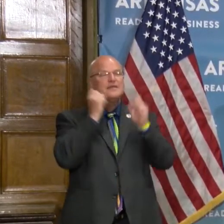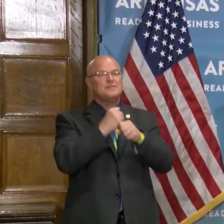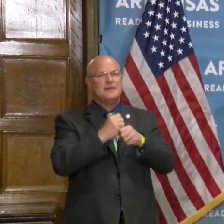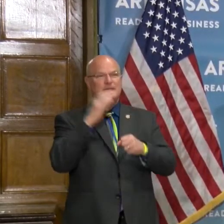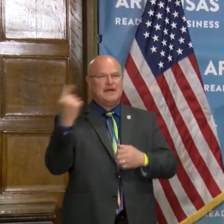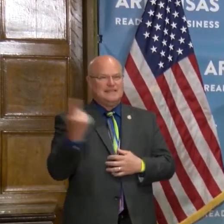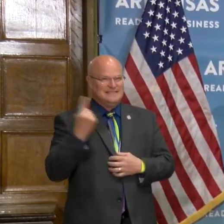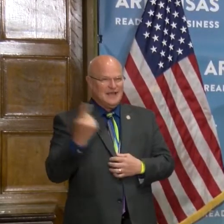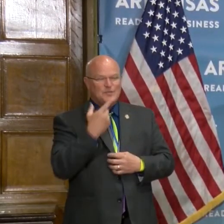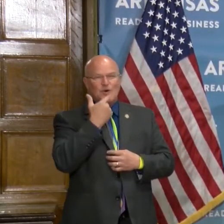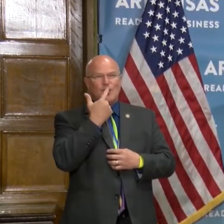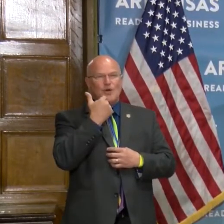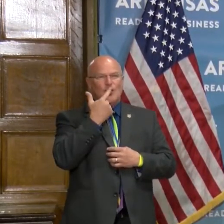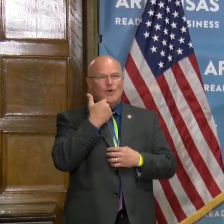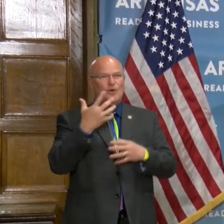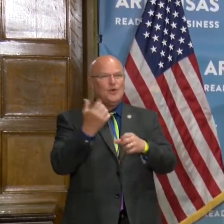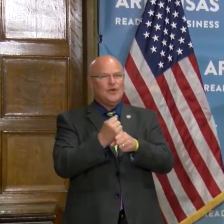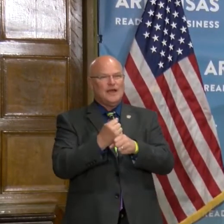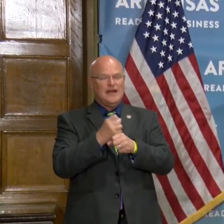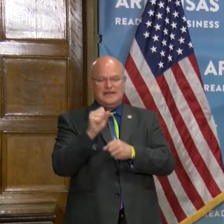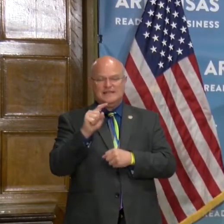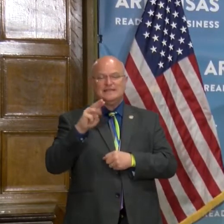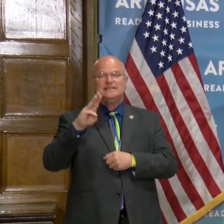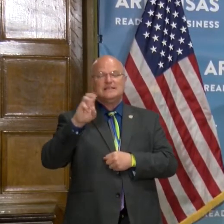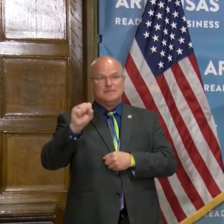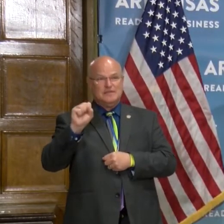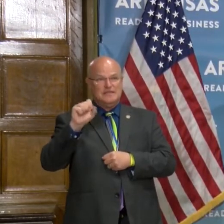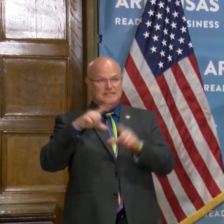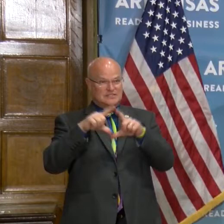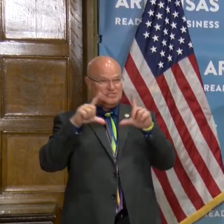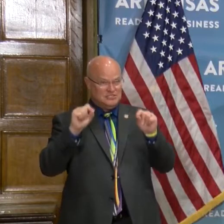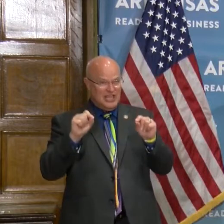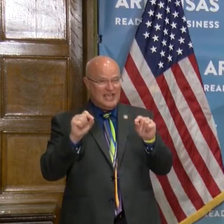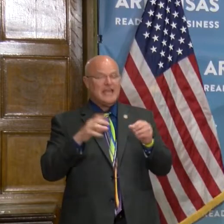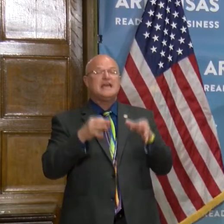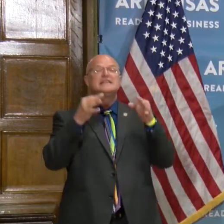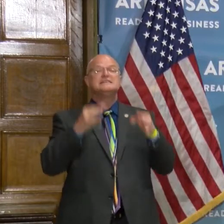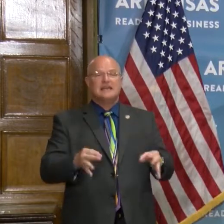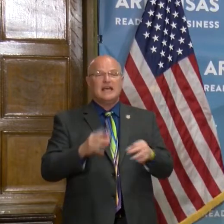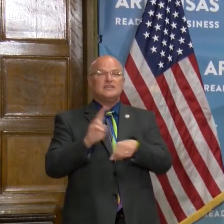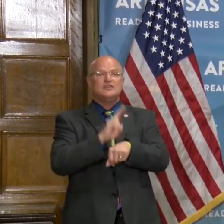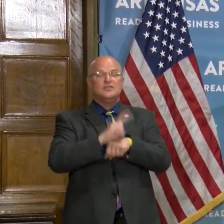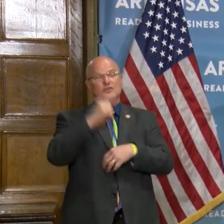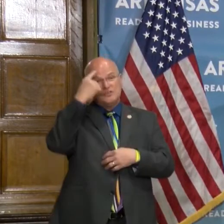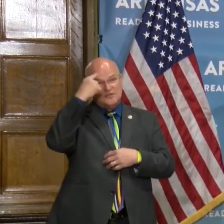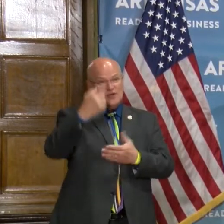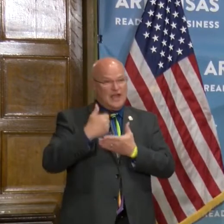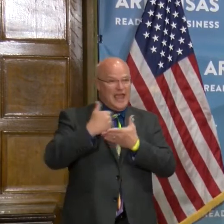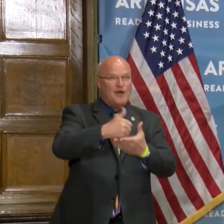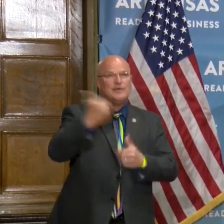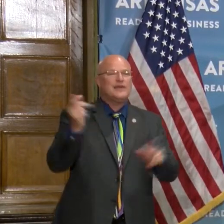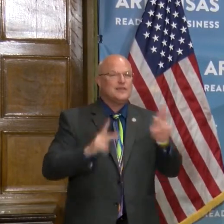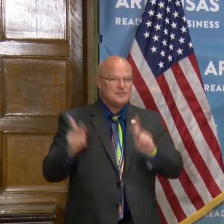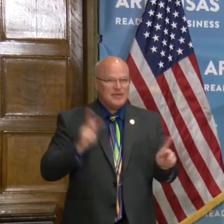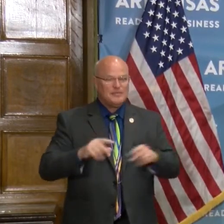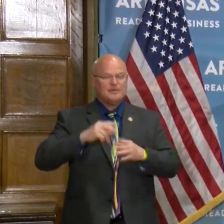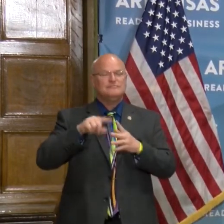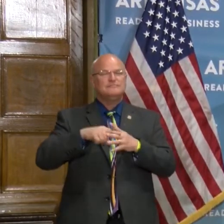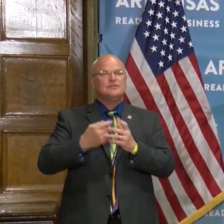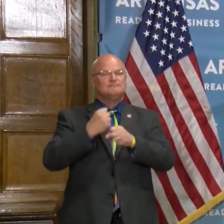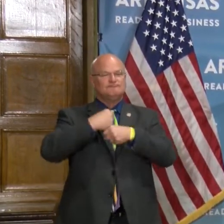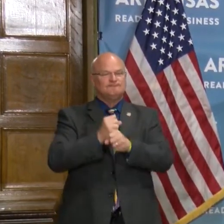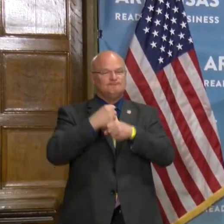by someone who got their stimulus check and decided to use it for helping others and started